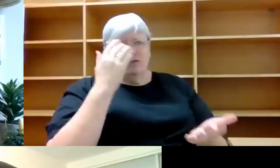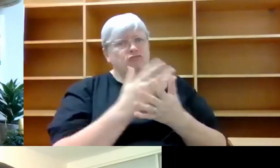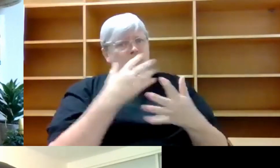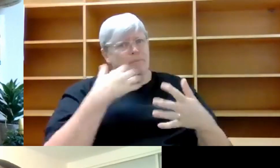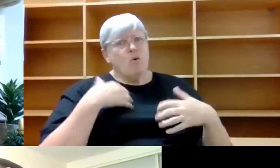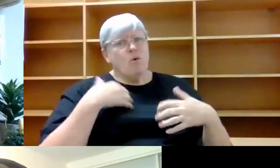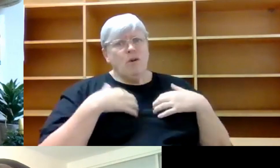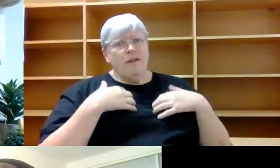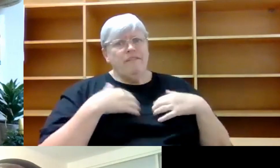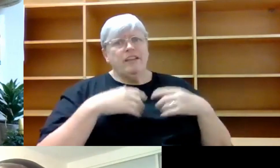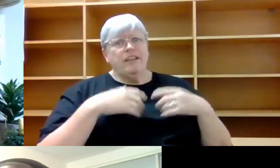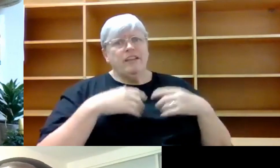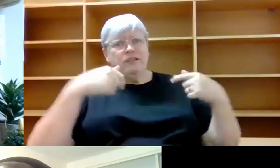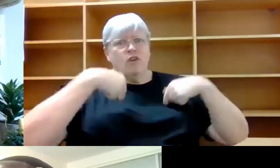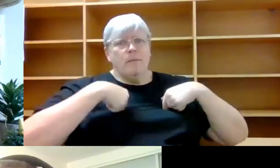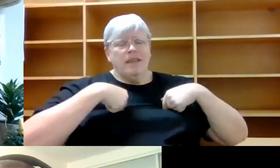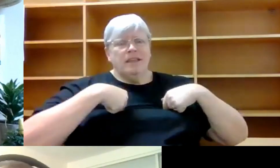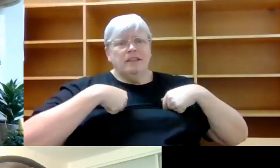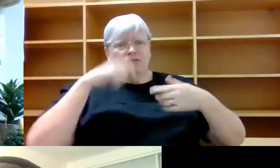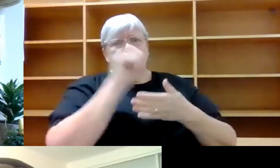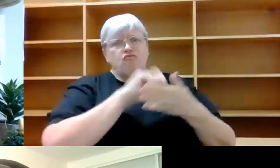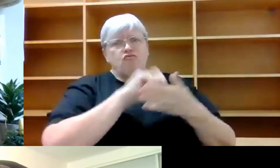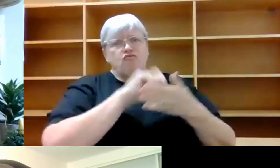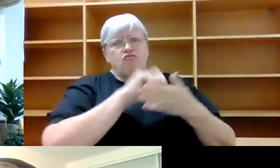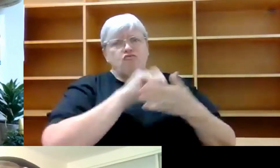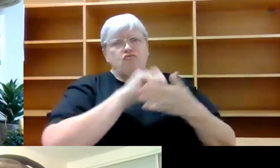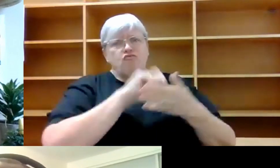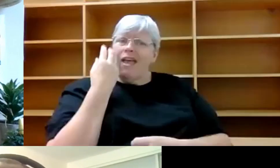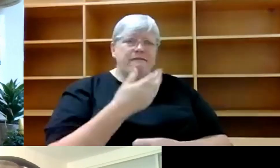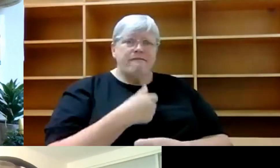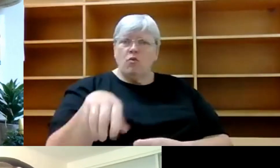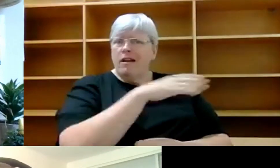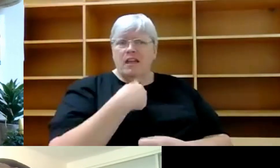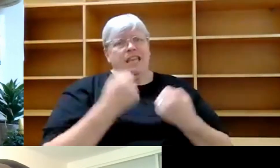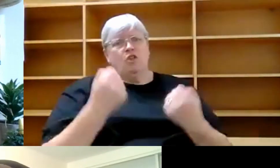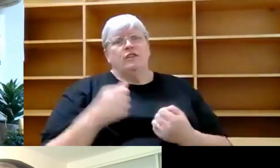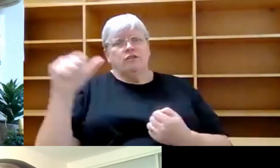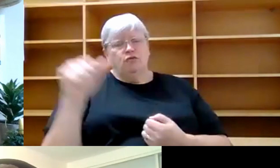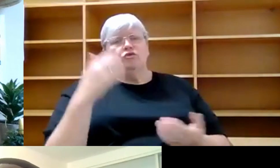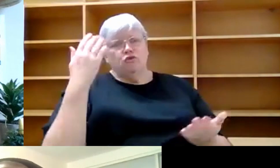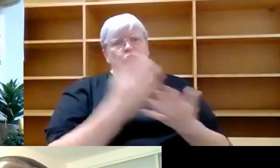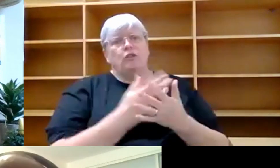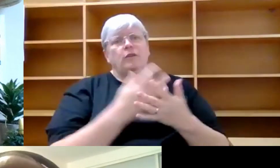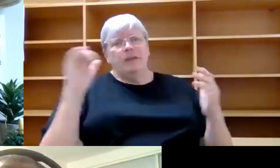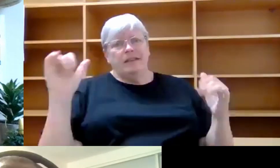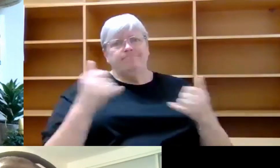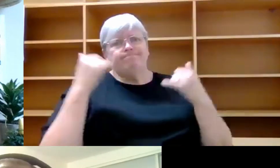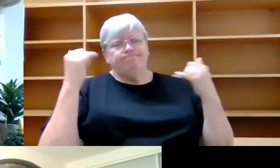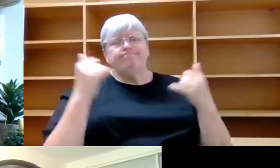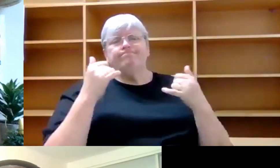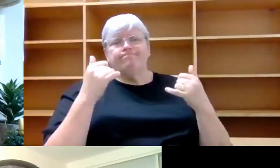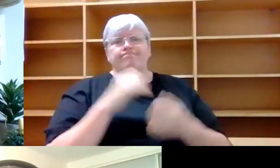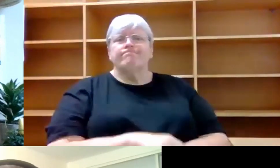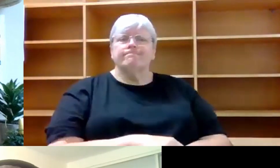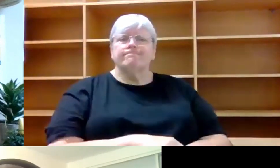me in writing a book, because everyone has their heroes, and they should be there in the canon. It